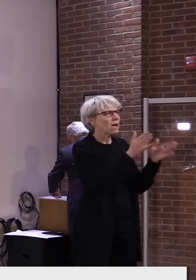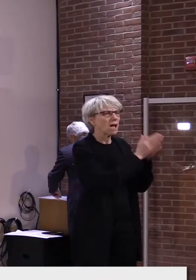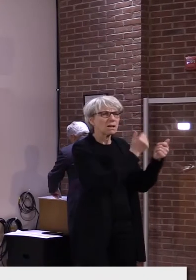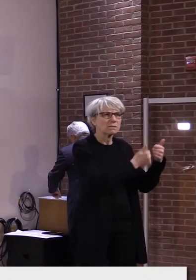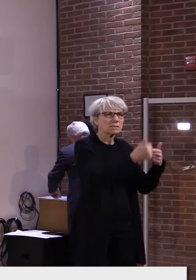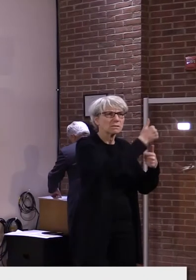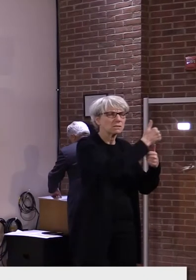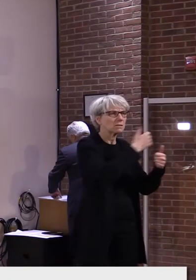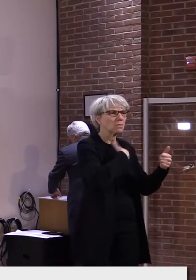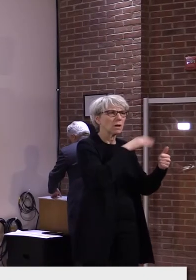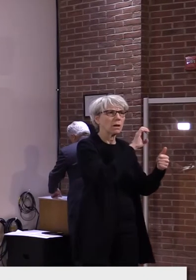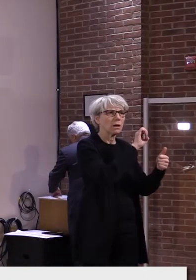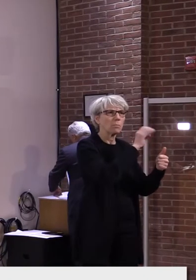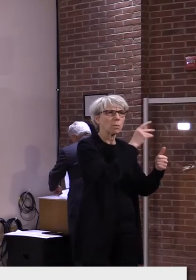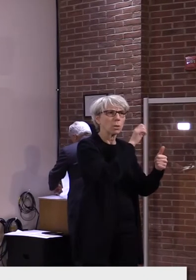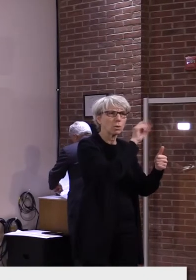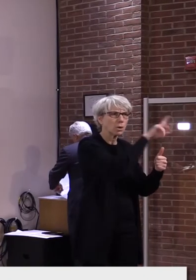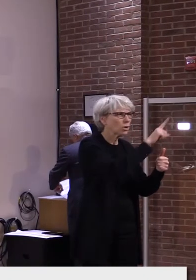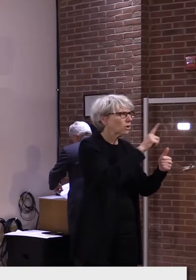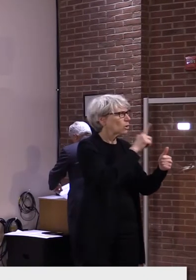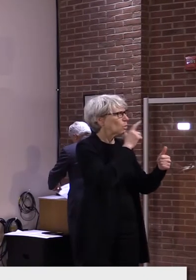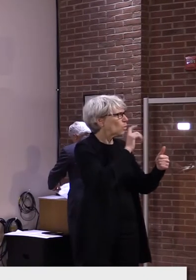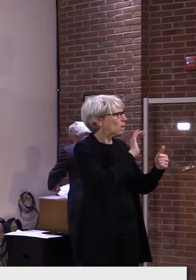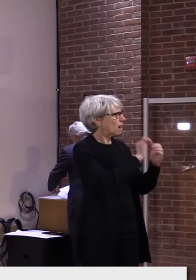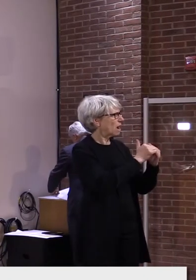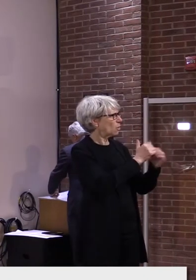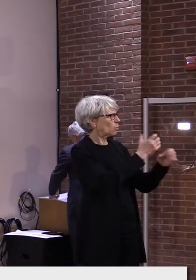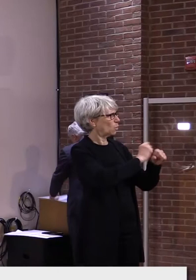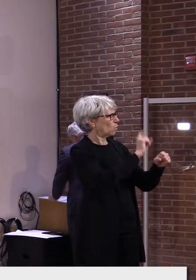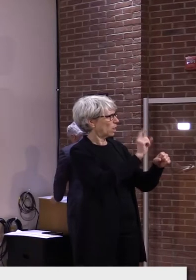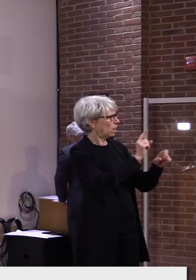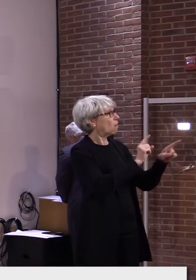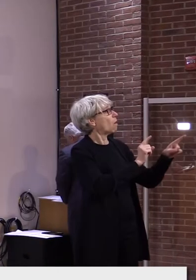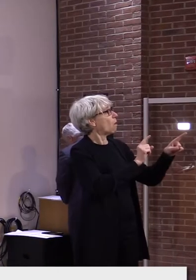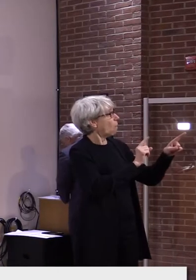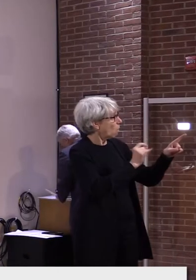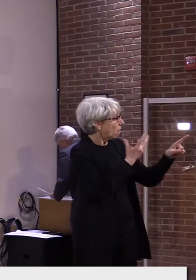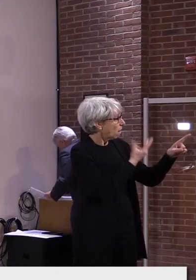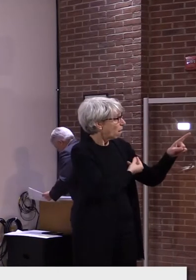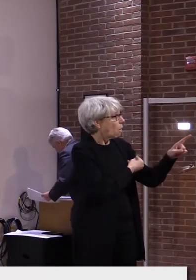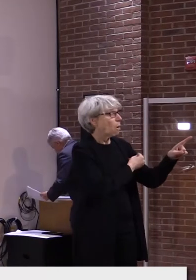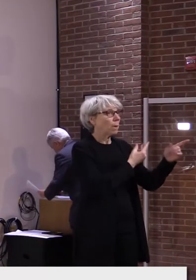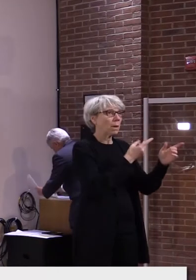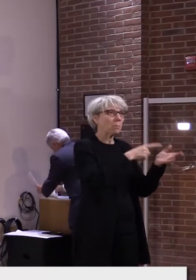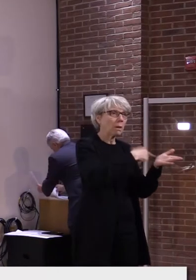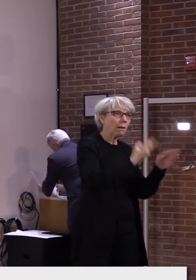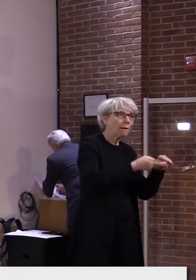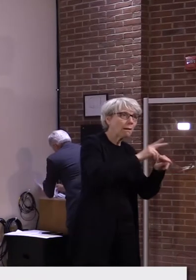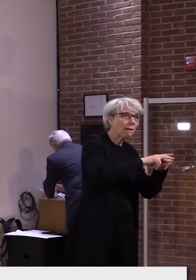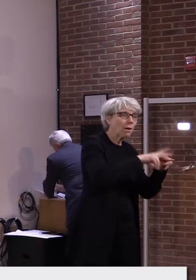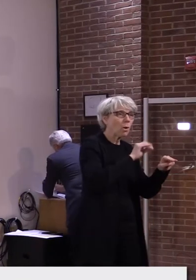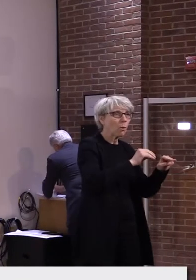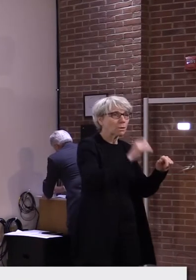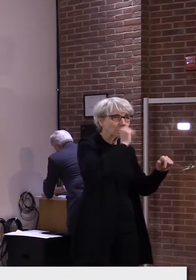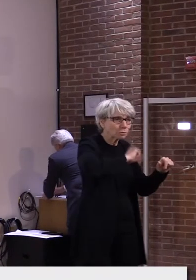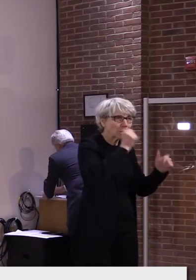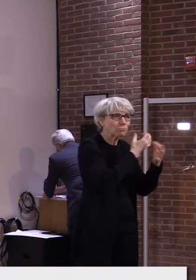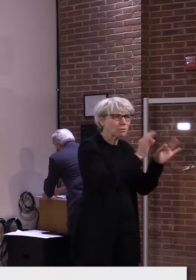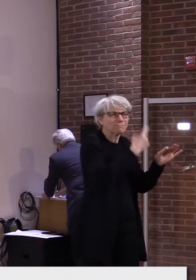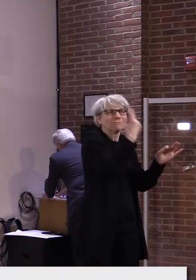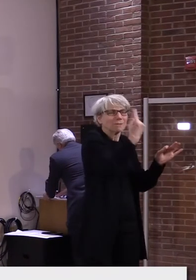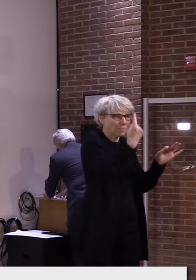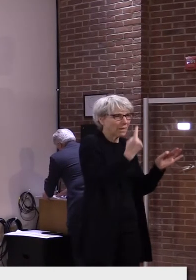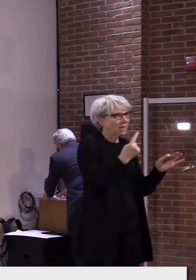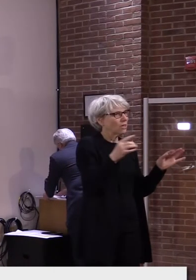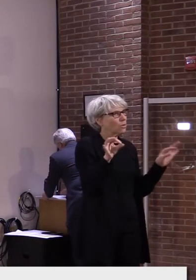time, or maybe they even offer a reward for getting vaccinated. And if those are not yet options, you can go